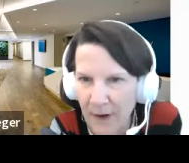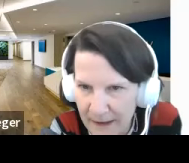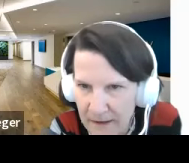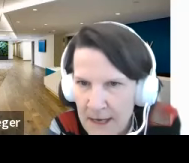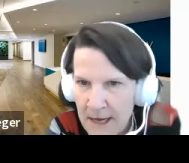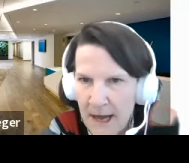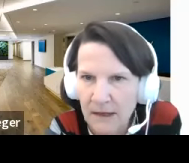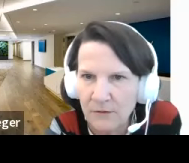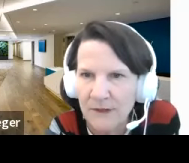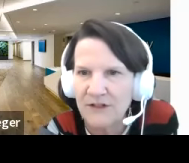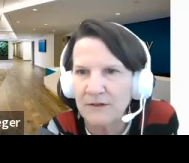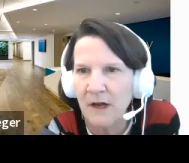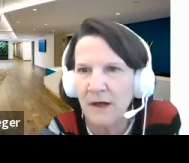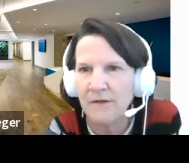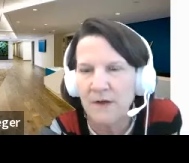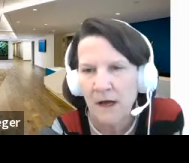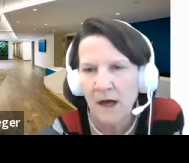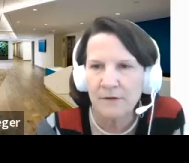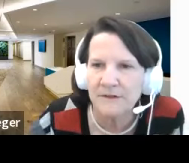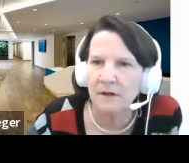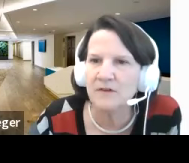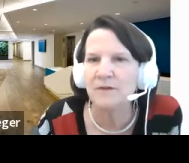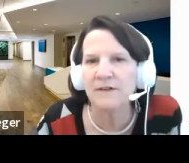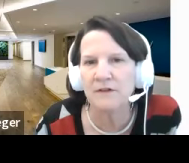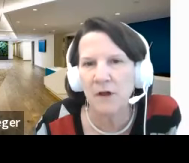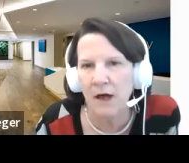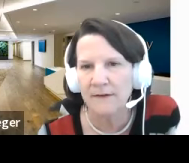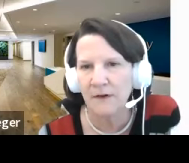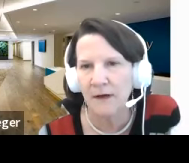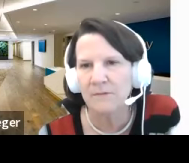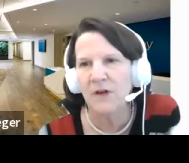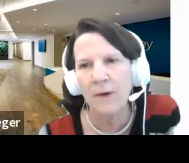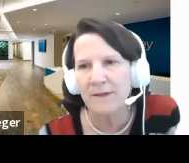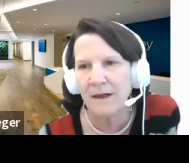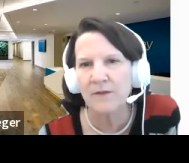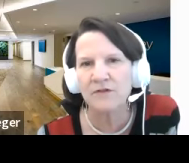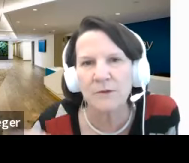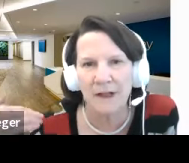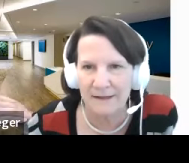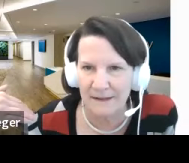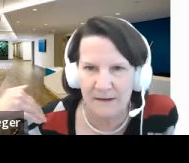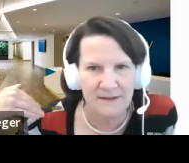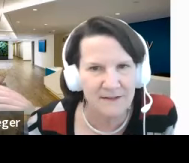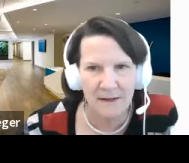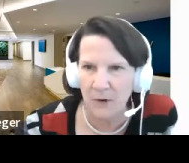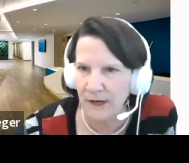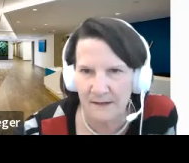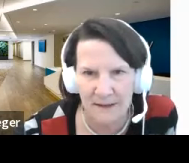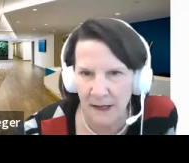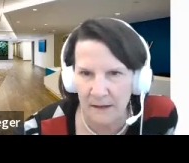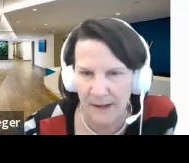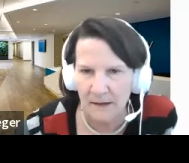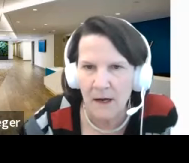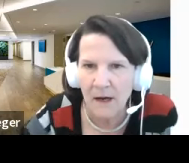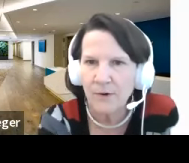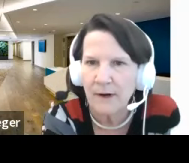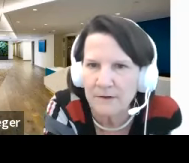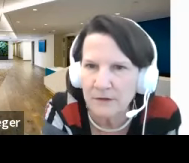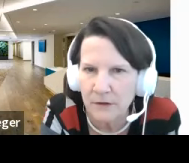at Braille, and reached out to other adults with vision loss, knowing that others were likely in the same boat as he had